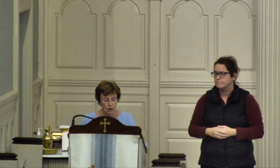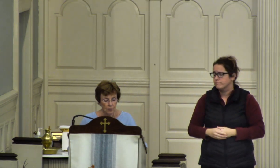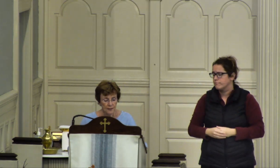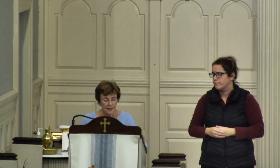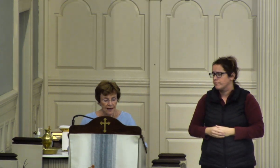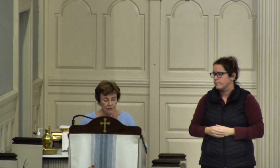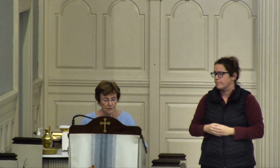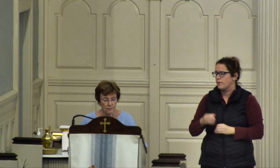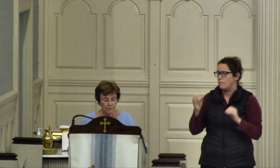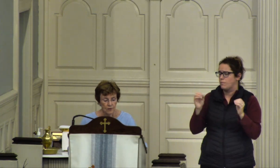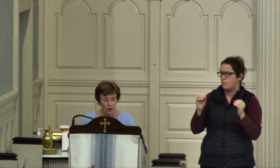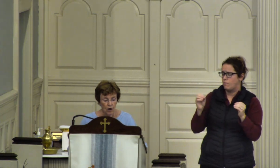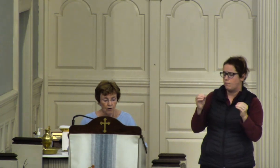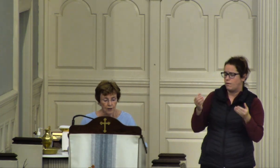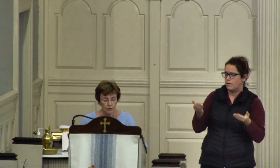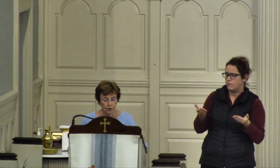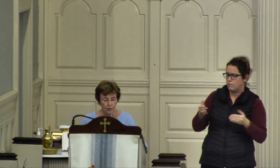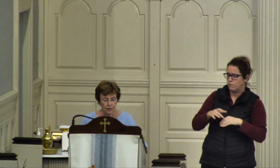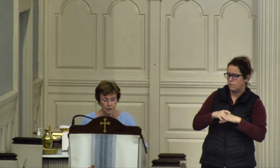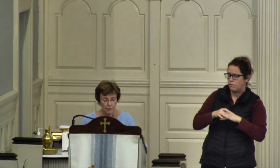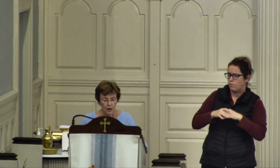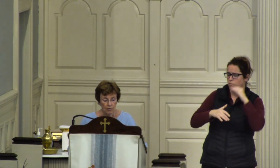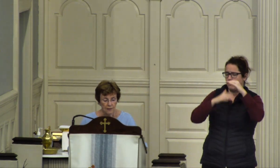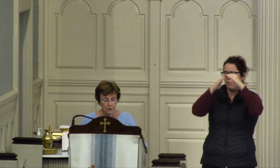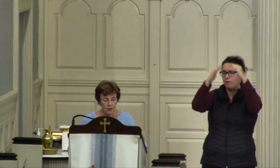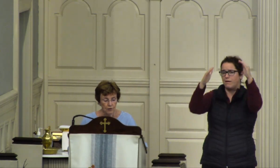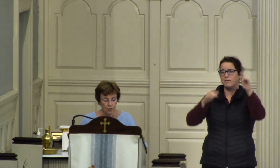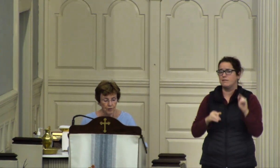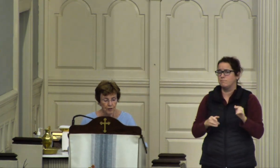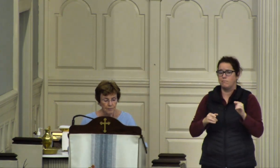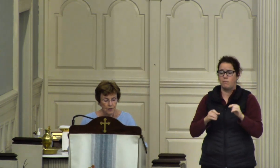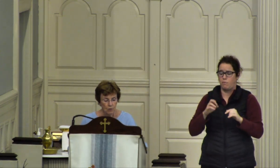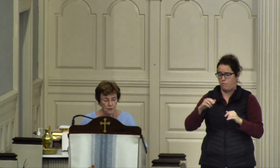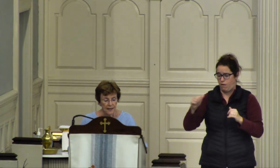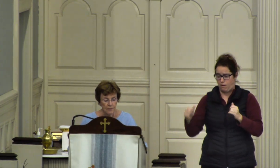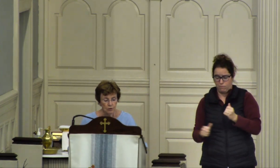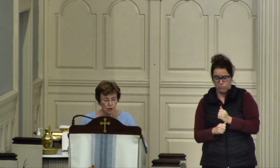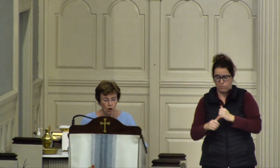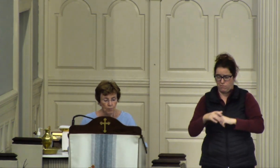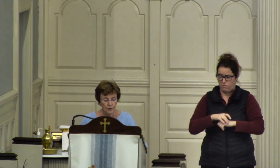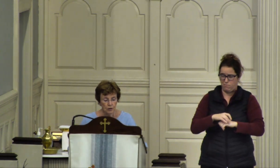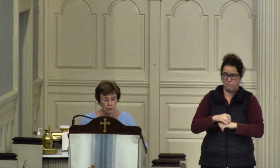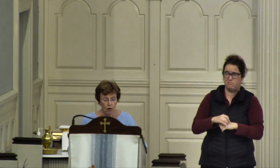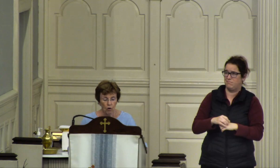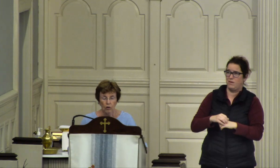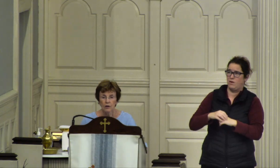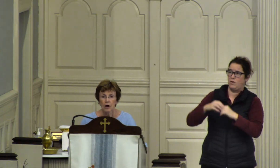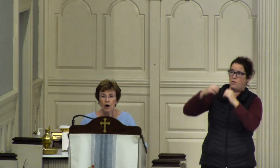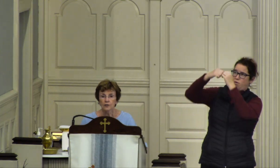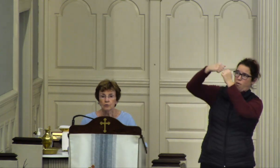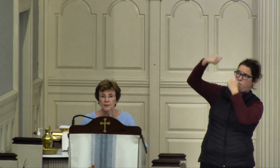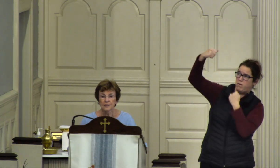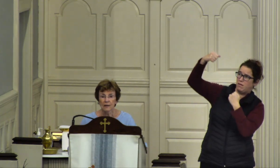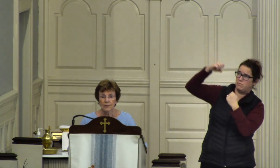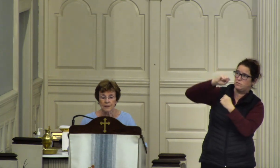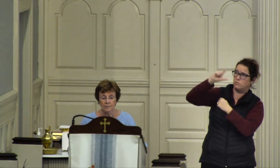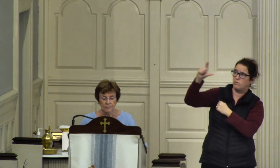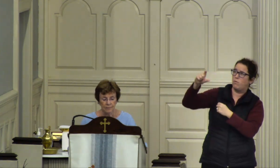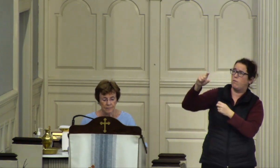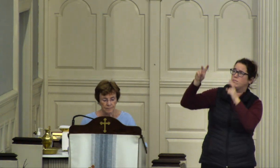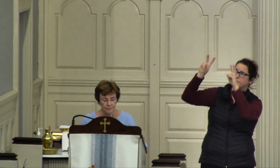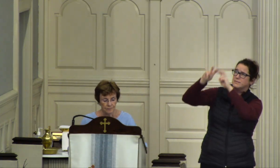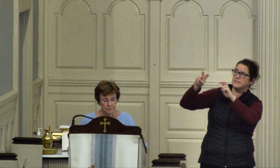But no one in heaven or on earth or under the earth was able to open the scroll or to examine